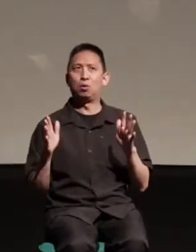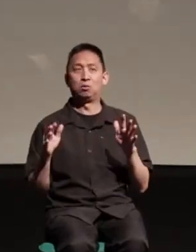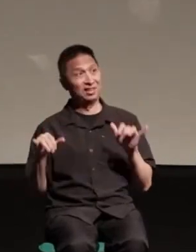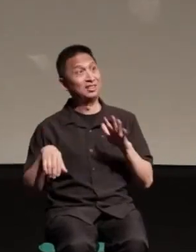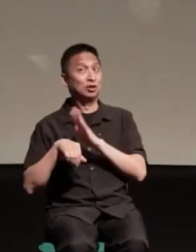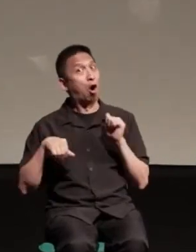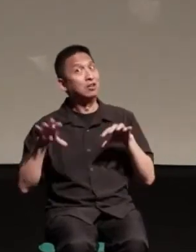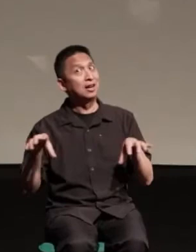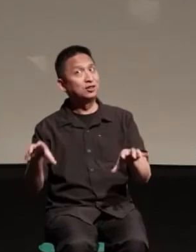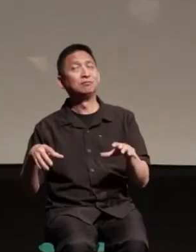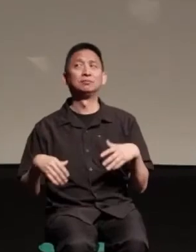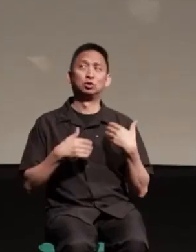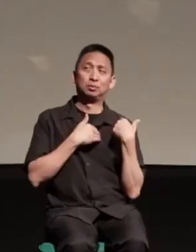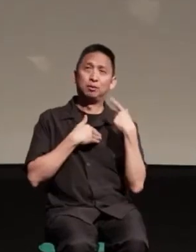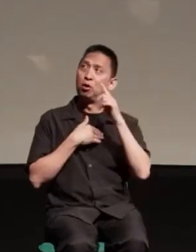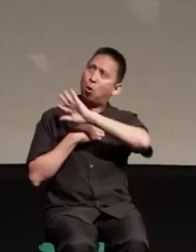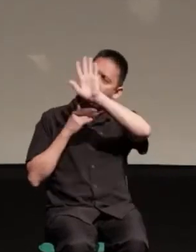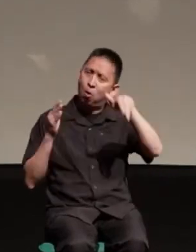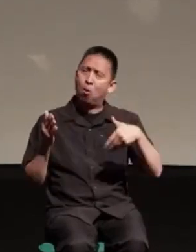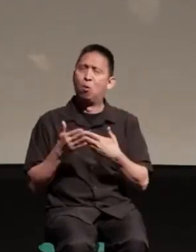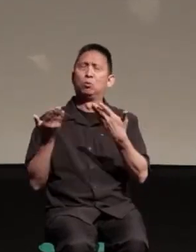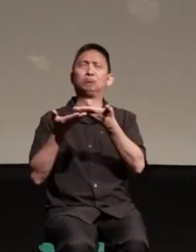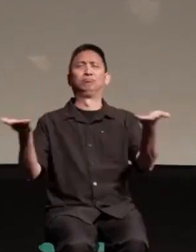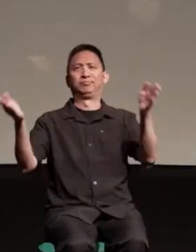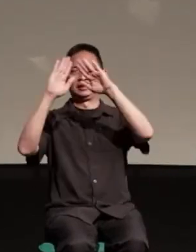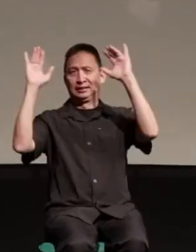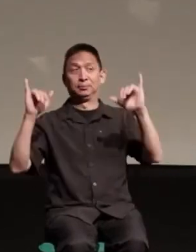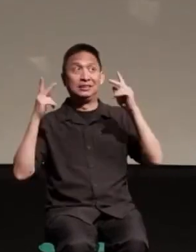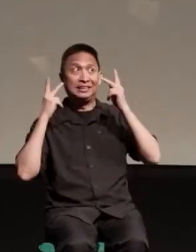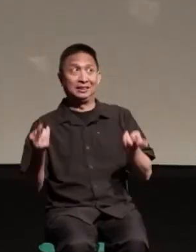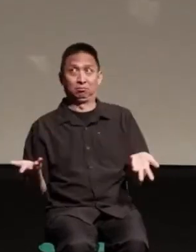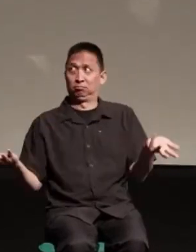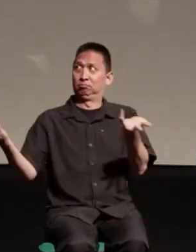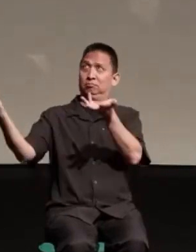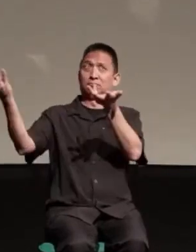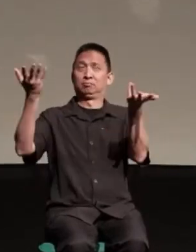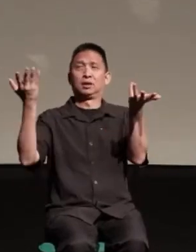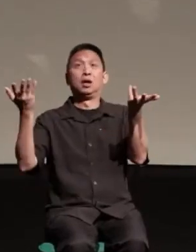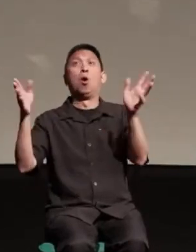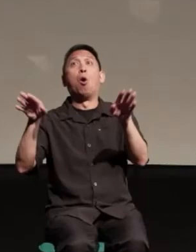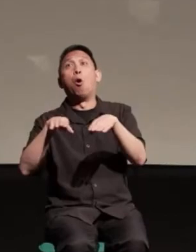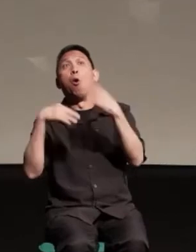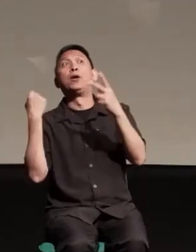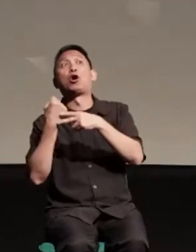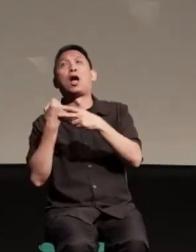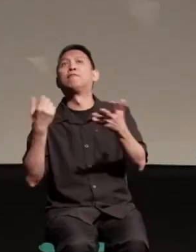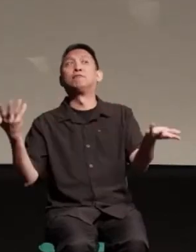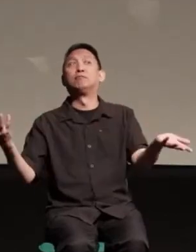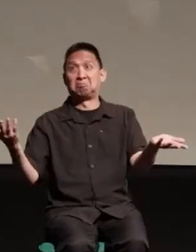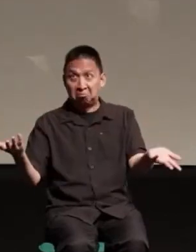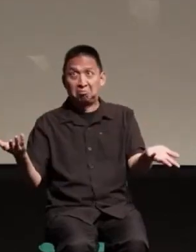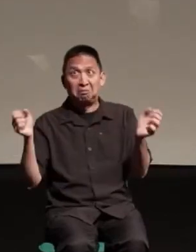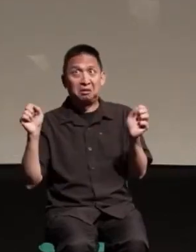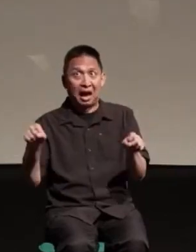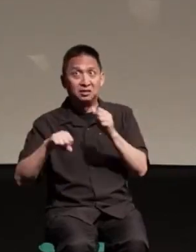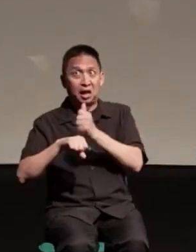and responsibility for the system to be able to see what kind of open archive they might get behind. Something